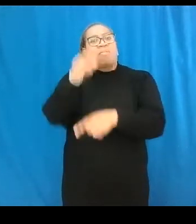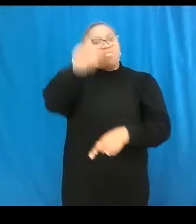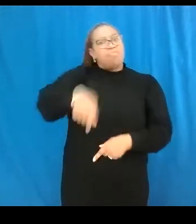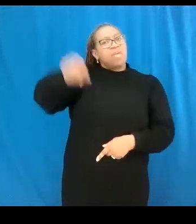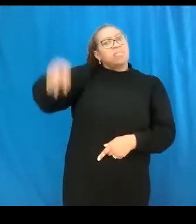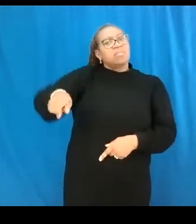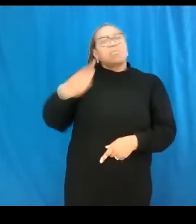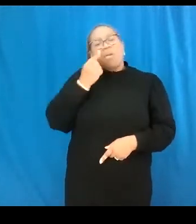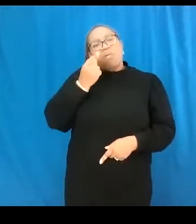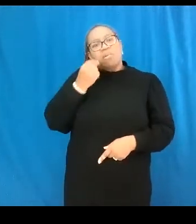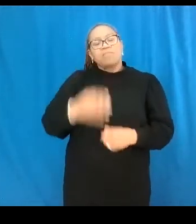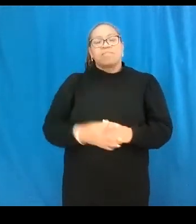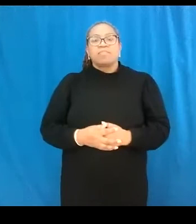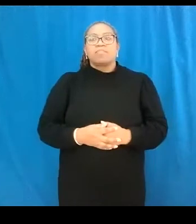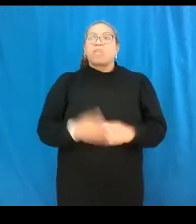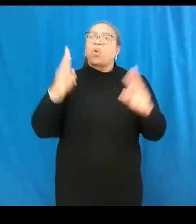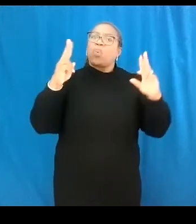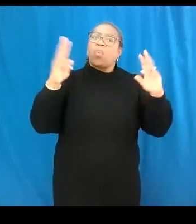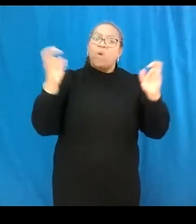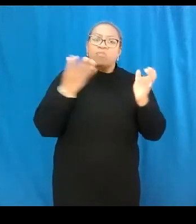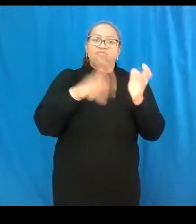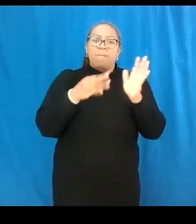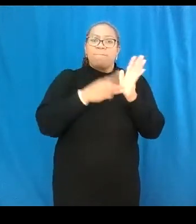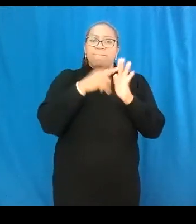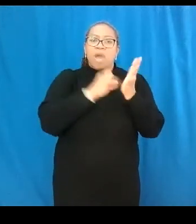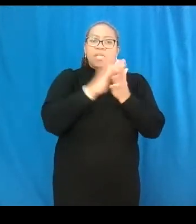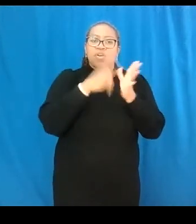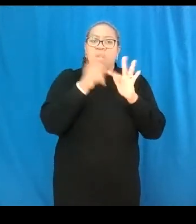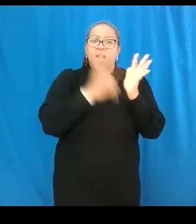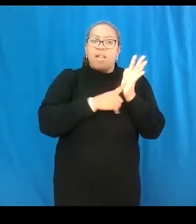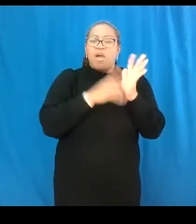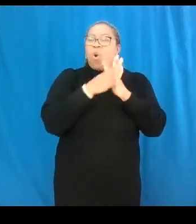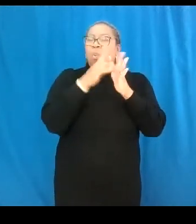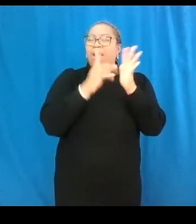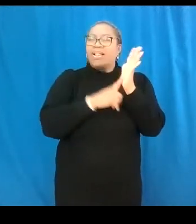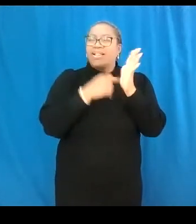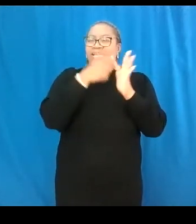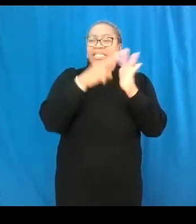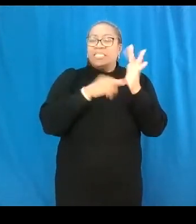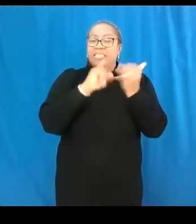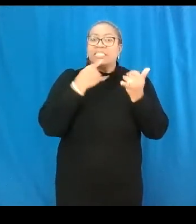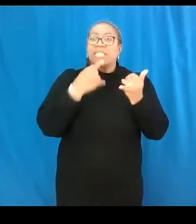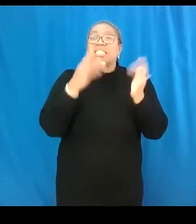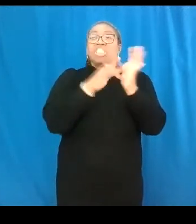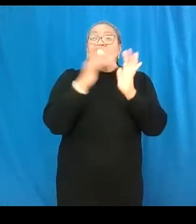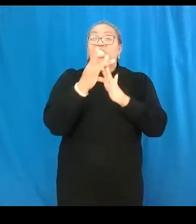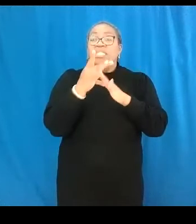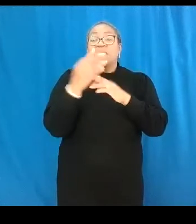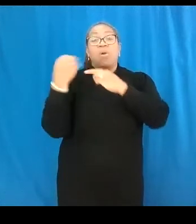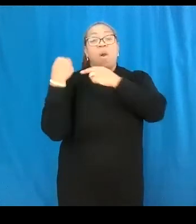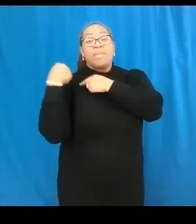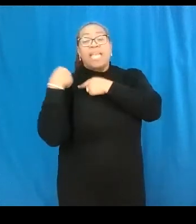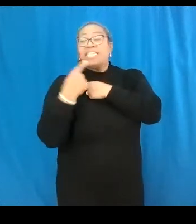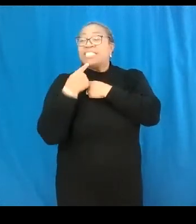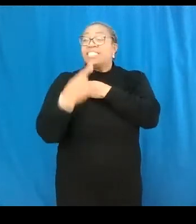commentator, Michael J. Wilkins, he says these words. He says, the obligation of Jesus' disciples, is to